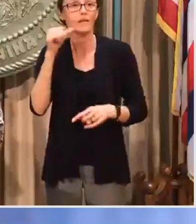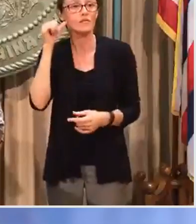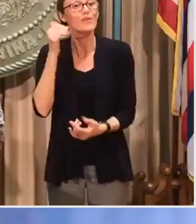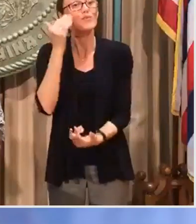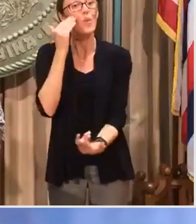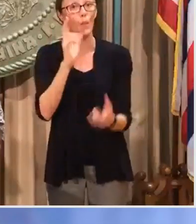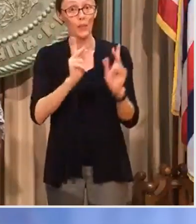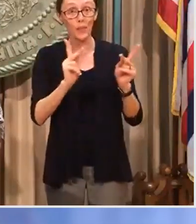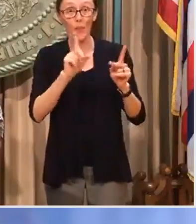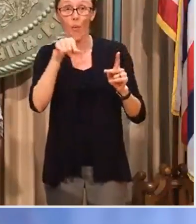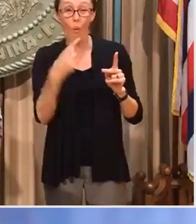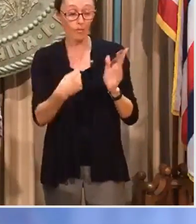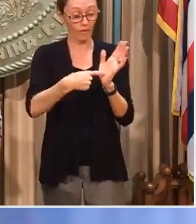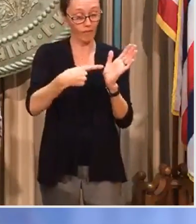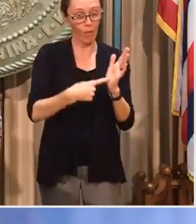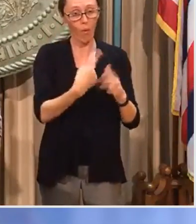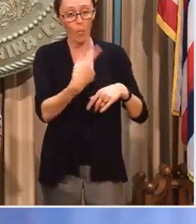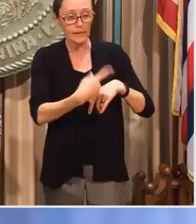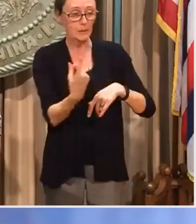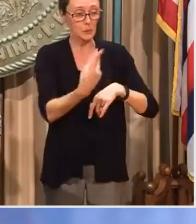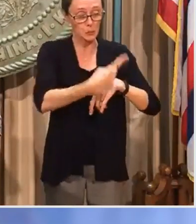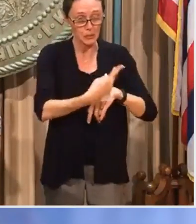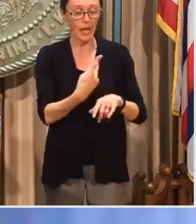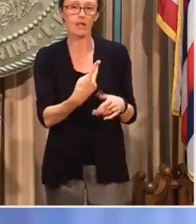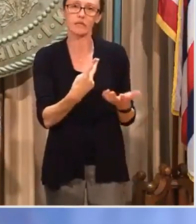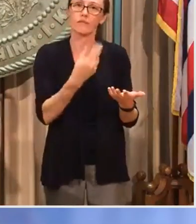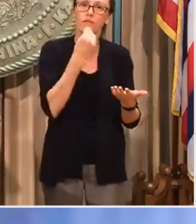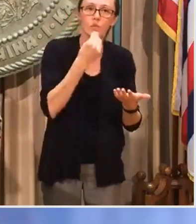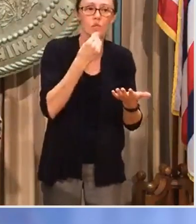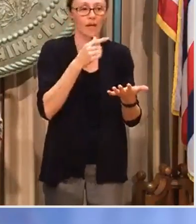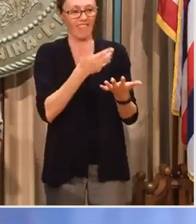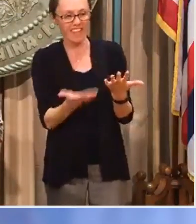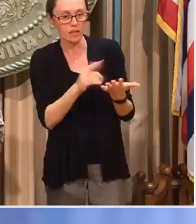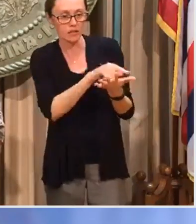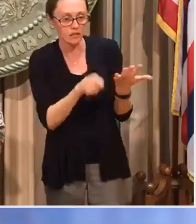1 to 2 days worth of supply and food are the ones that suffer, because when you go